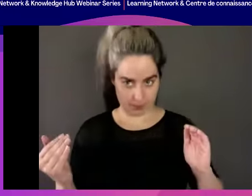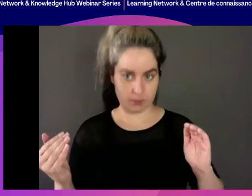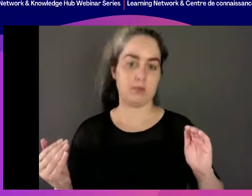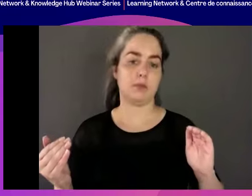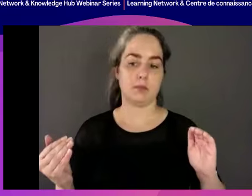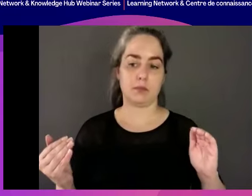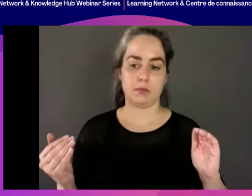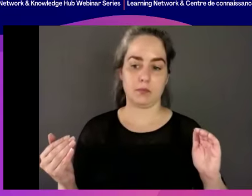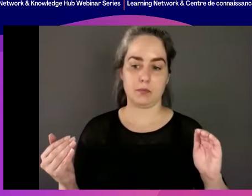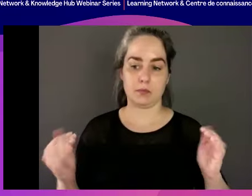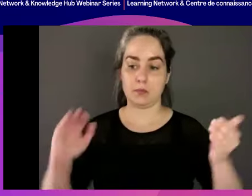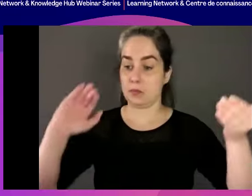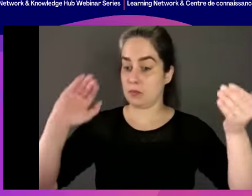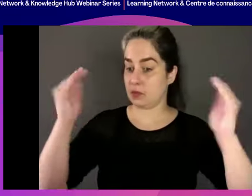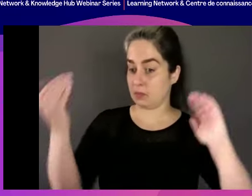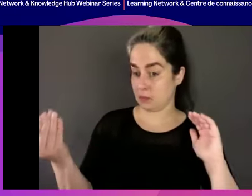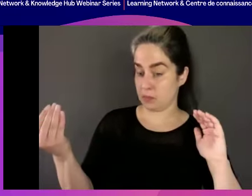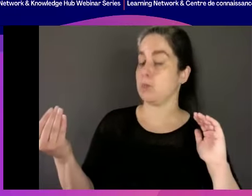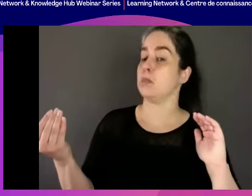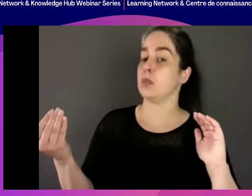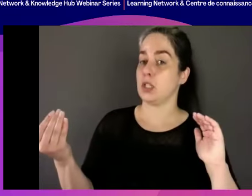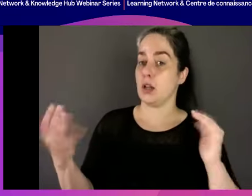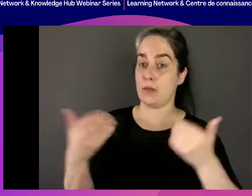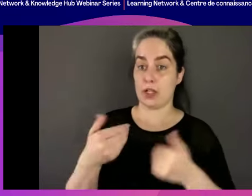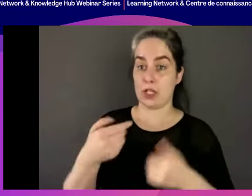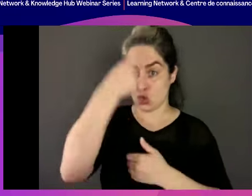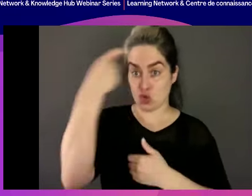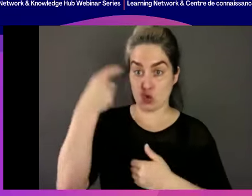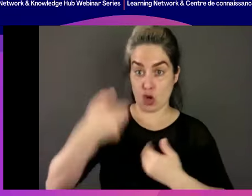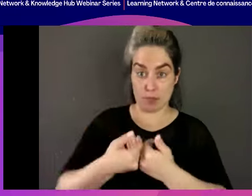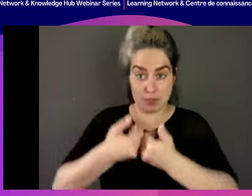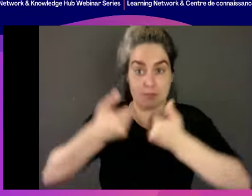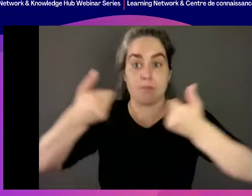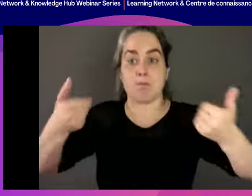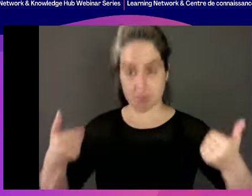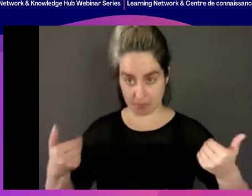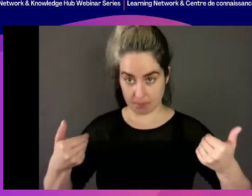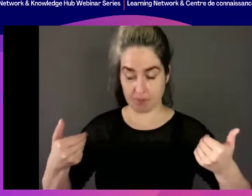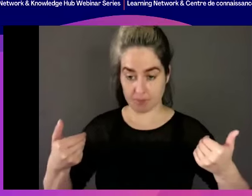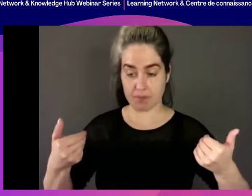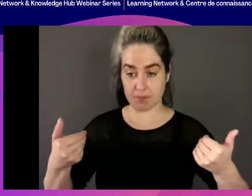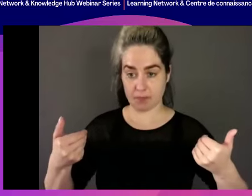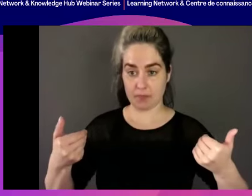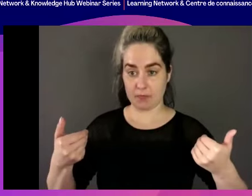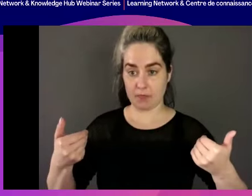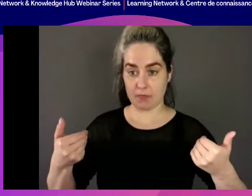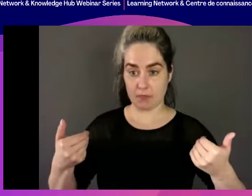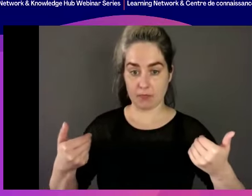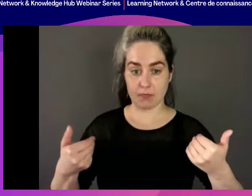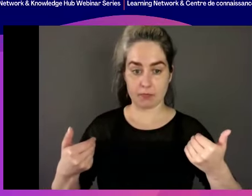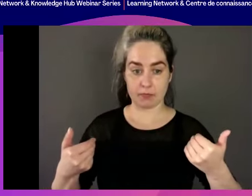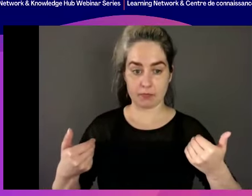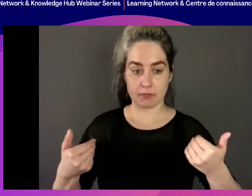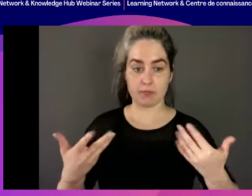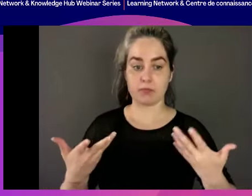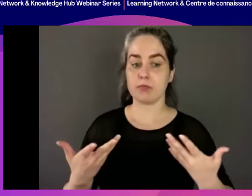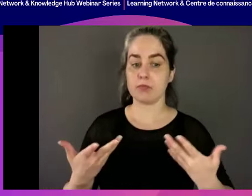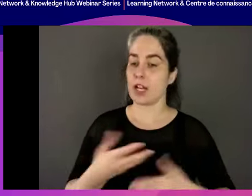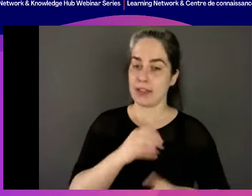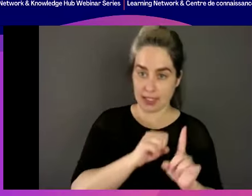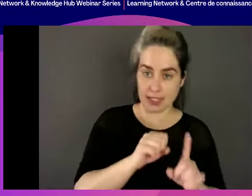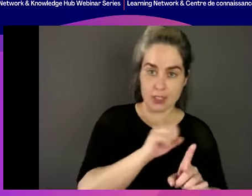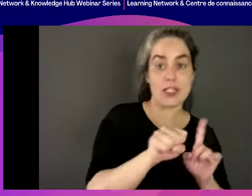consider the comparison of the trauma of separation versus the conditions in their home, but